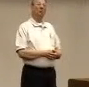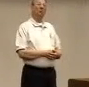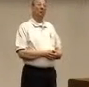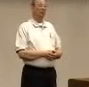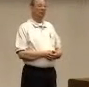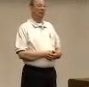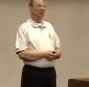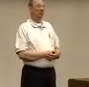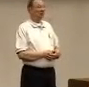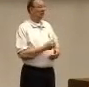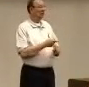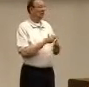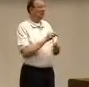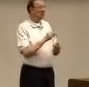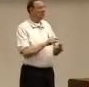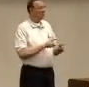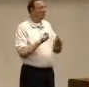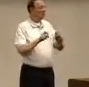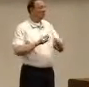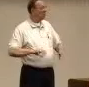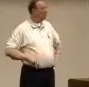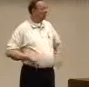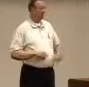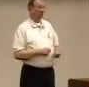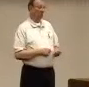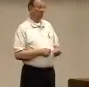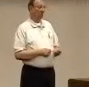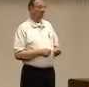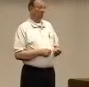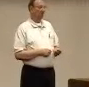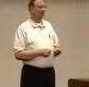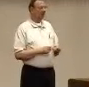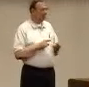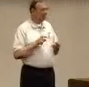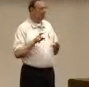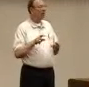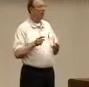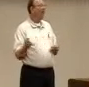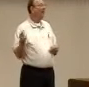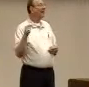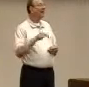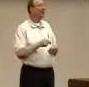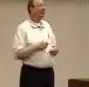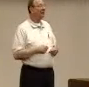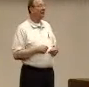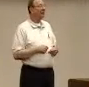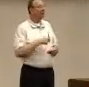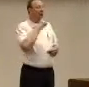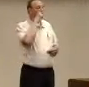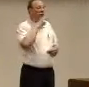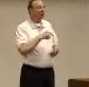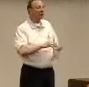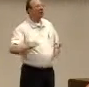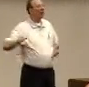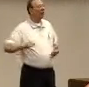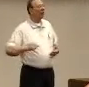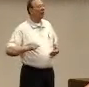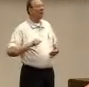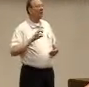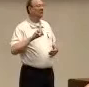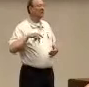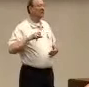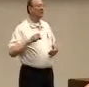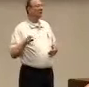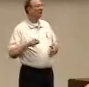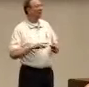Russia, as you do when you're from New Zealand. So Danny ran away. He came back, and his